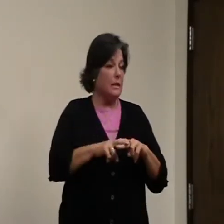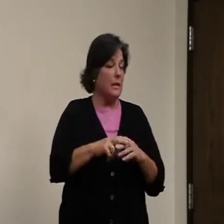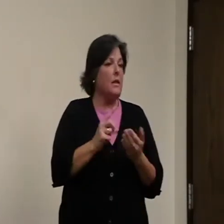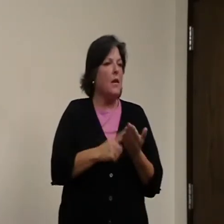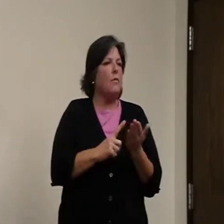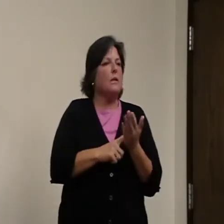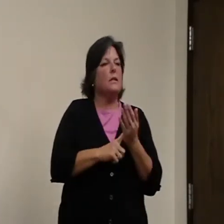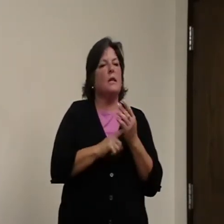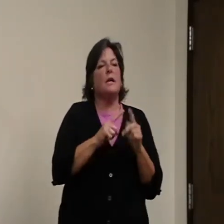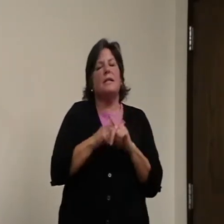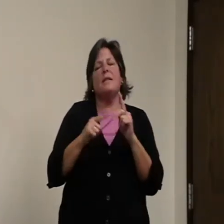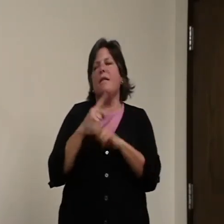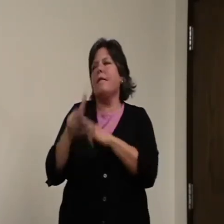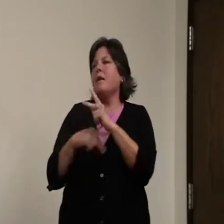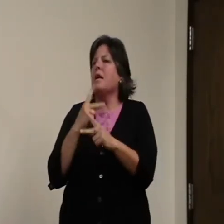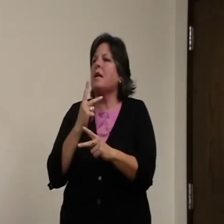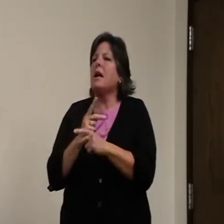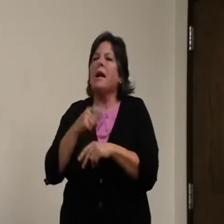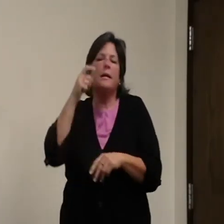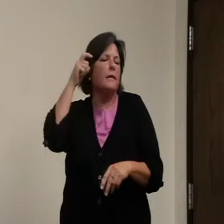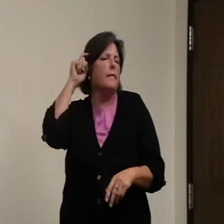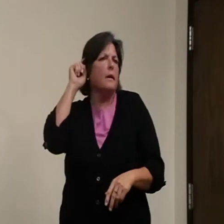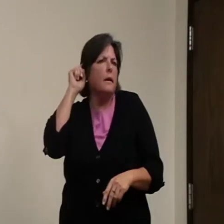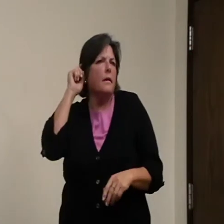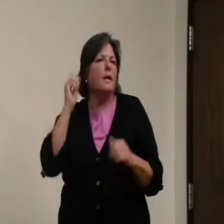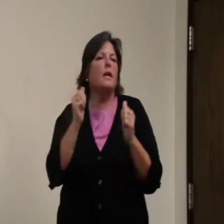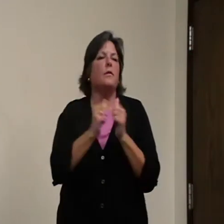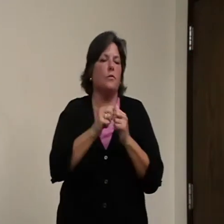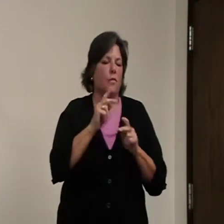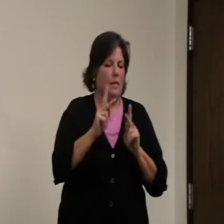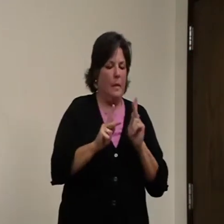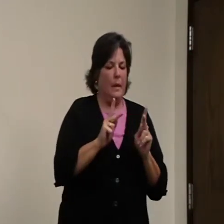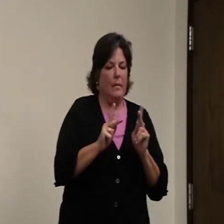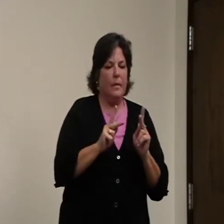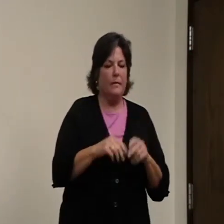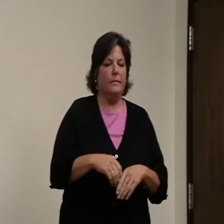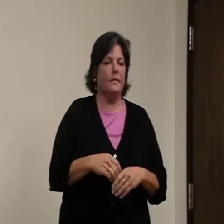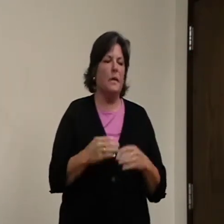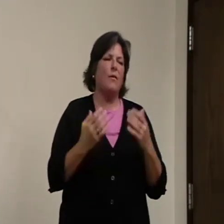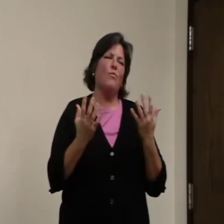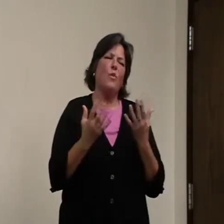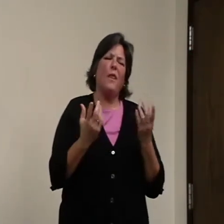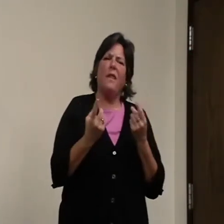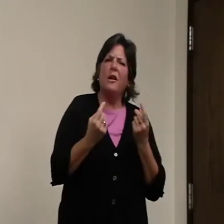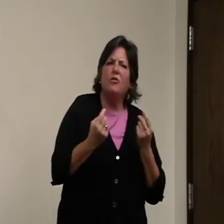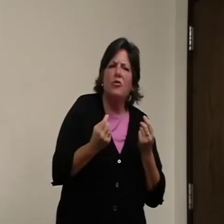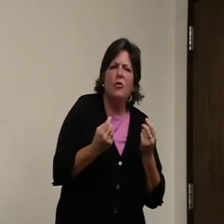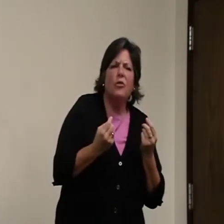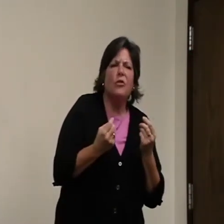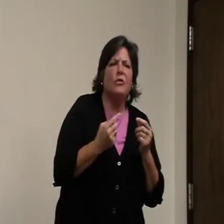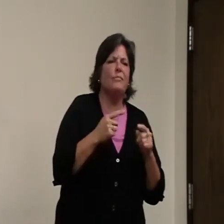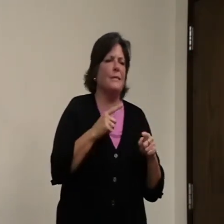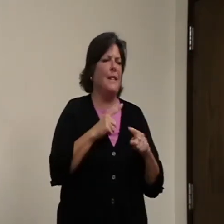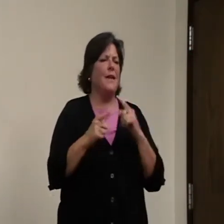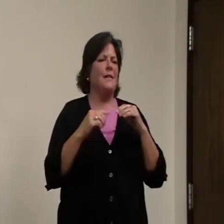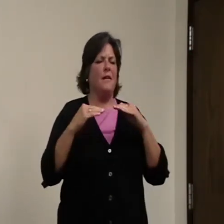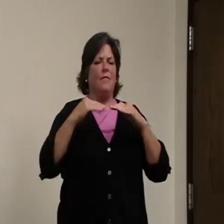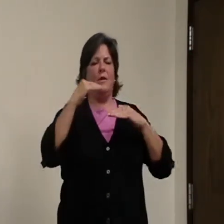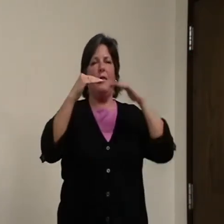hearing aids with people, what they do, the level of technology. There's a variety of levels of technology,